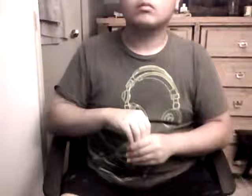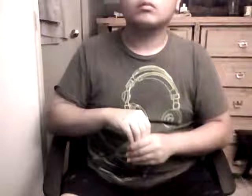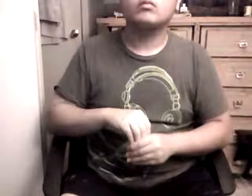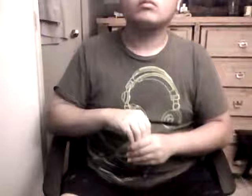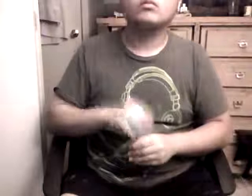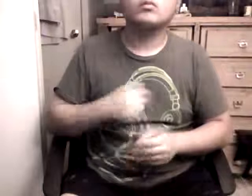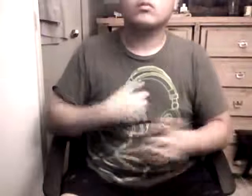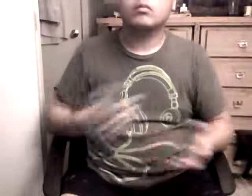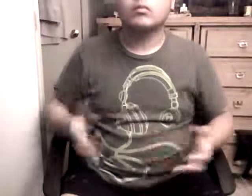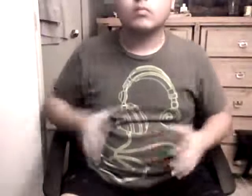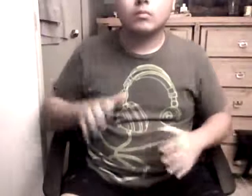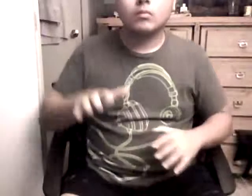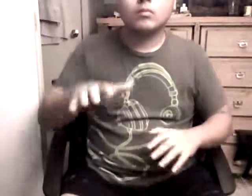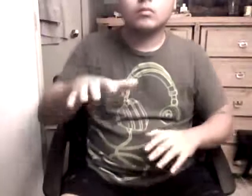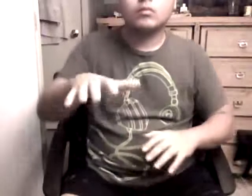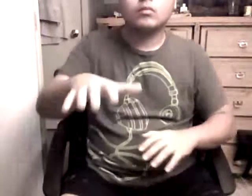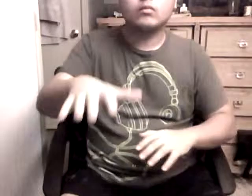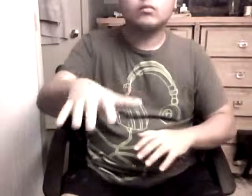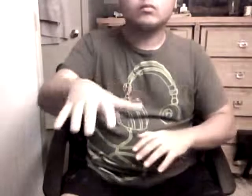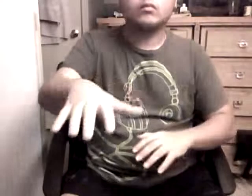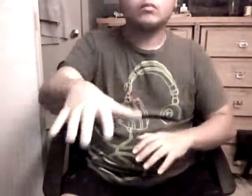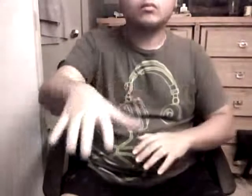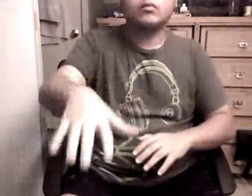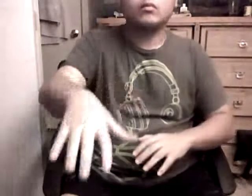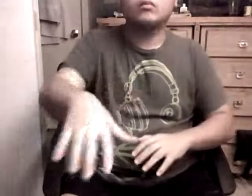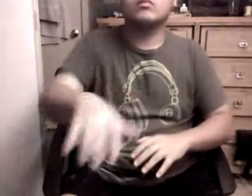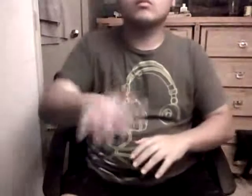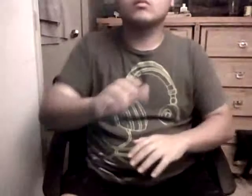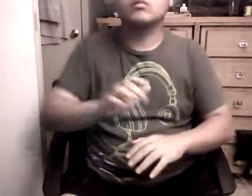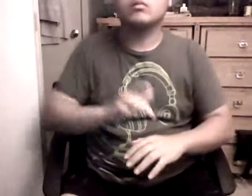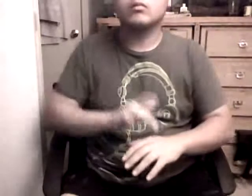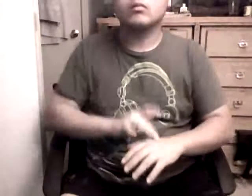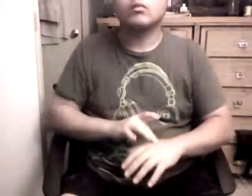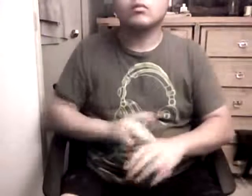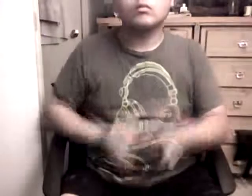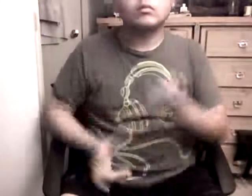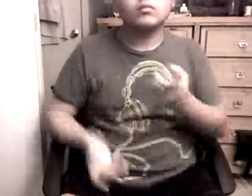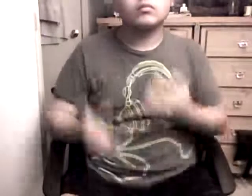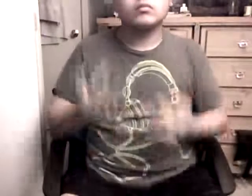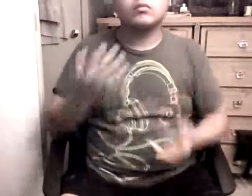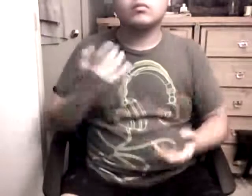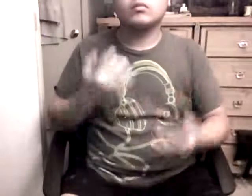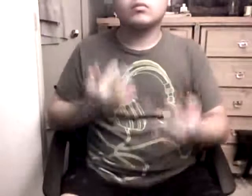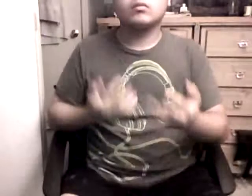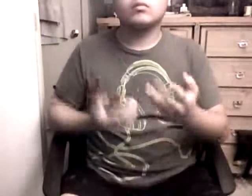I want to reach out and touch the flame